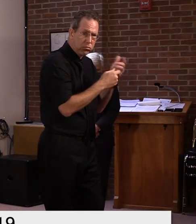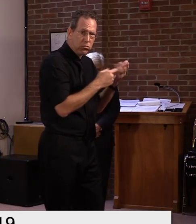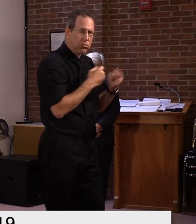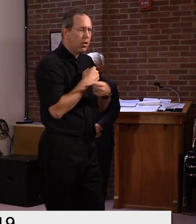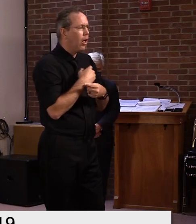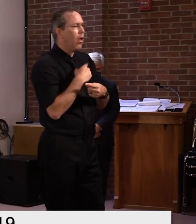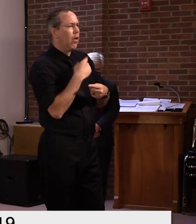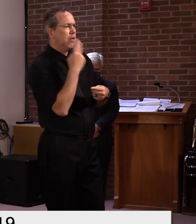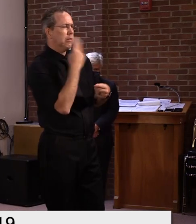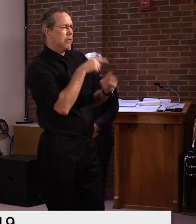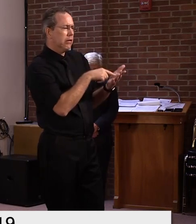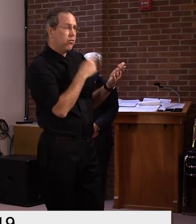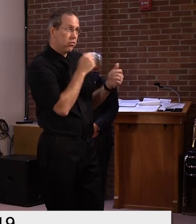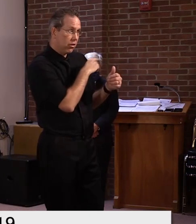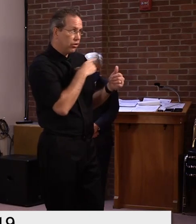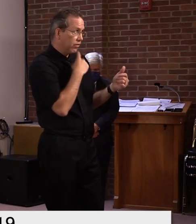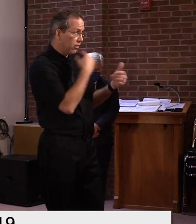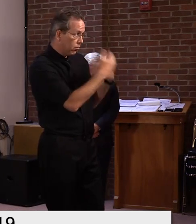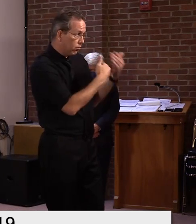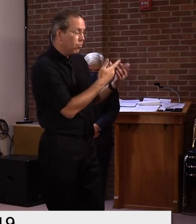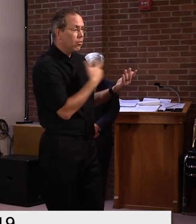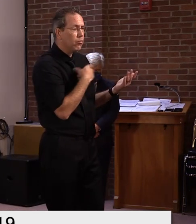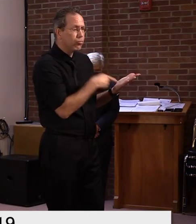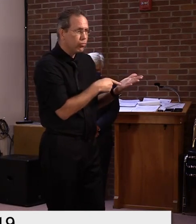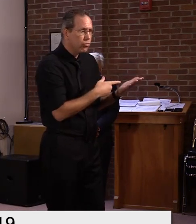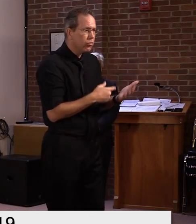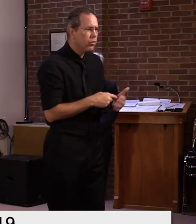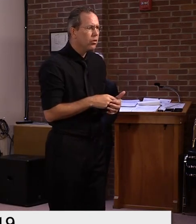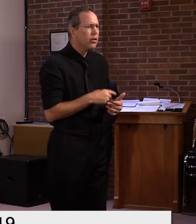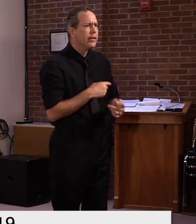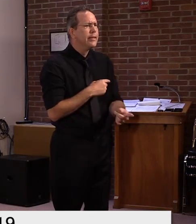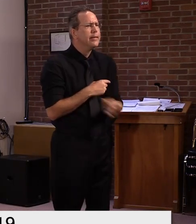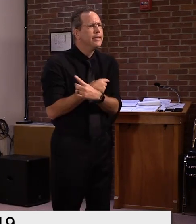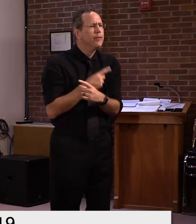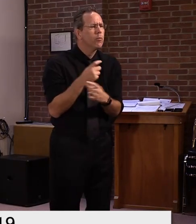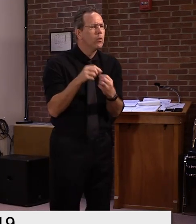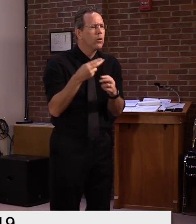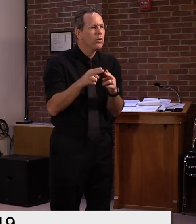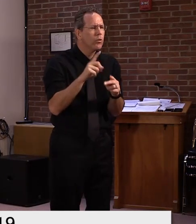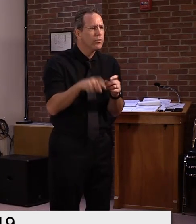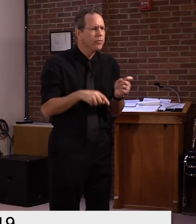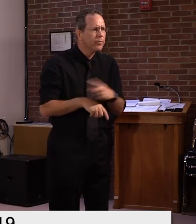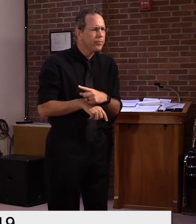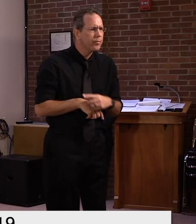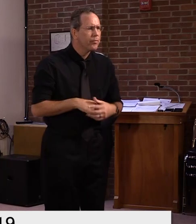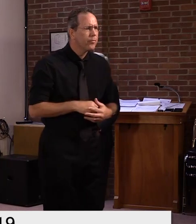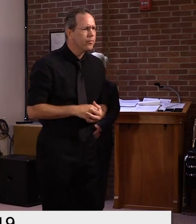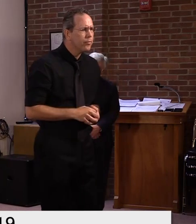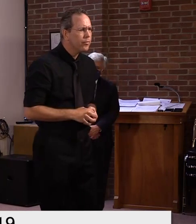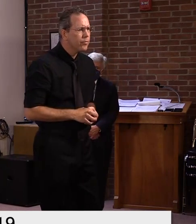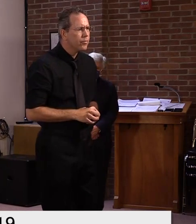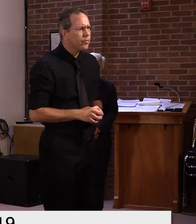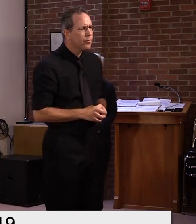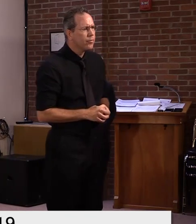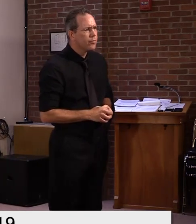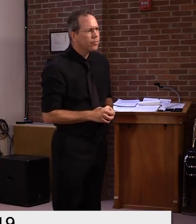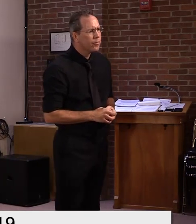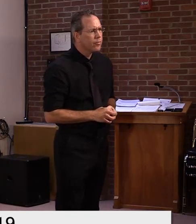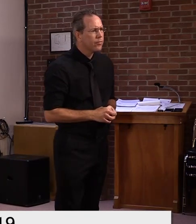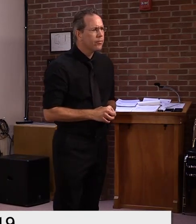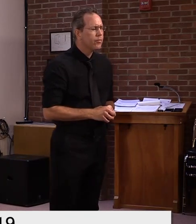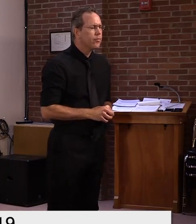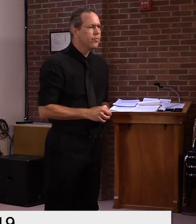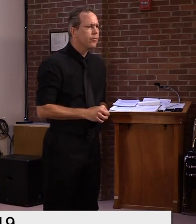Thanks. A quick question from a listener, if I could, about the grant program for essential workers. And this person's son is a caregiver